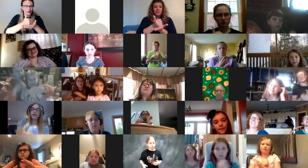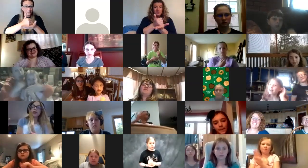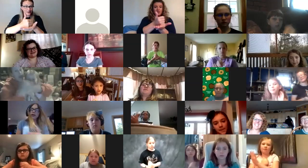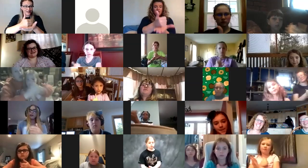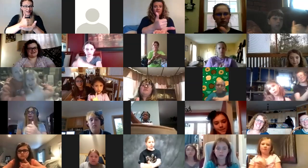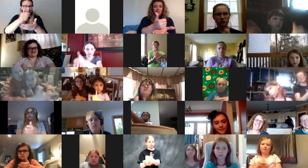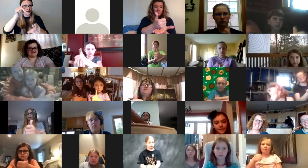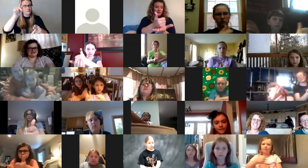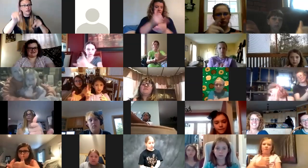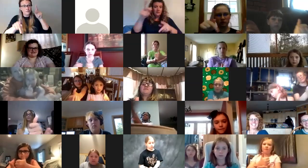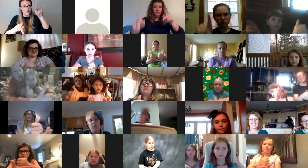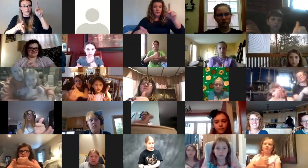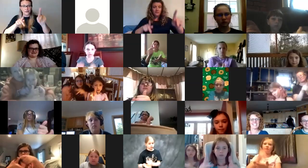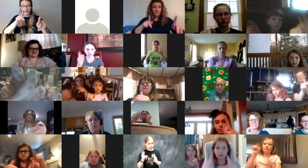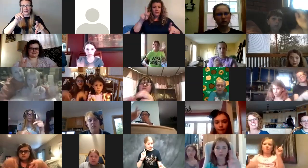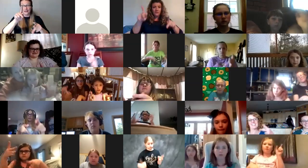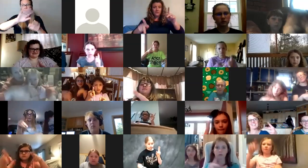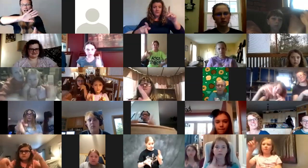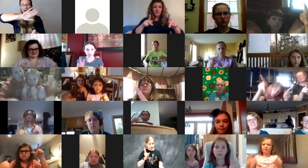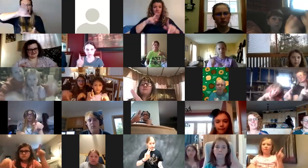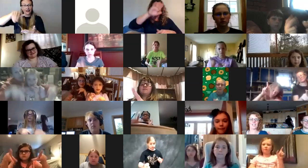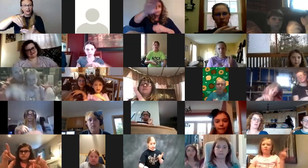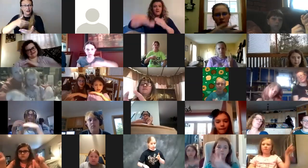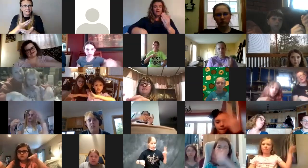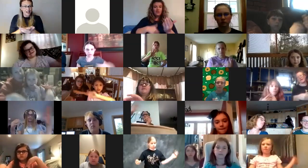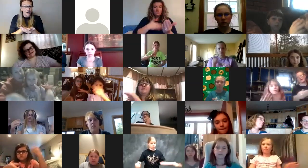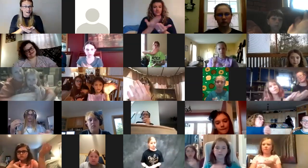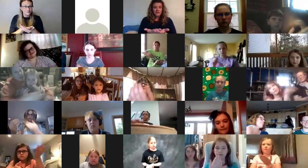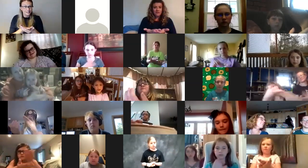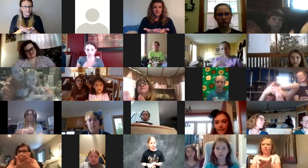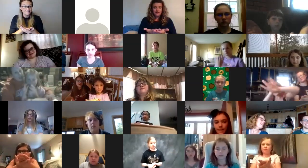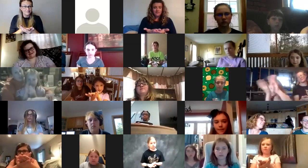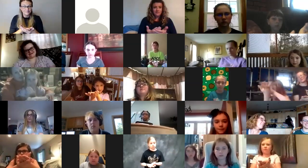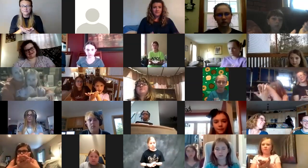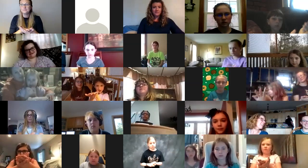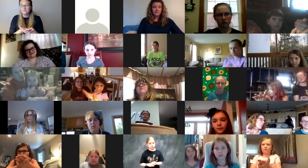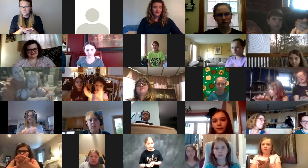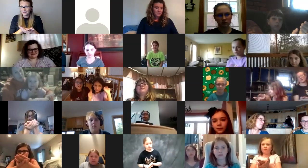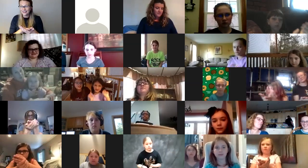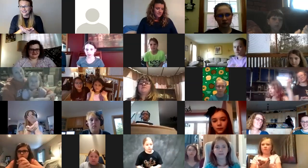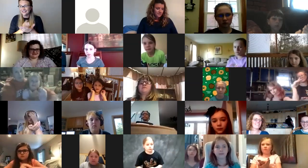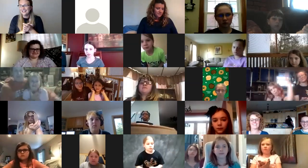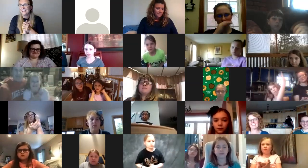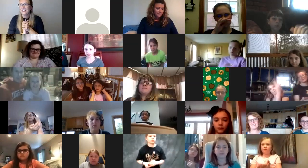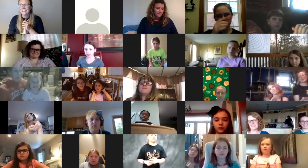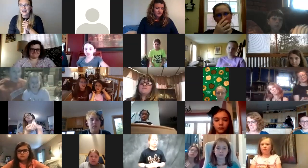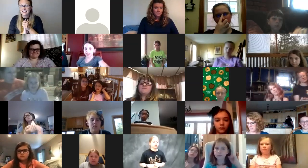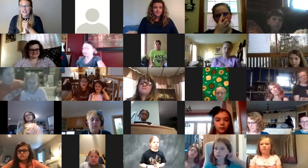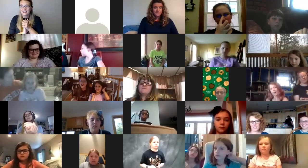help people at all times. Good. The next line